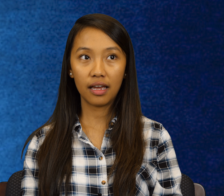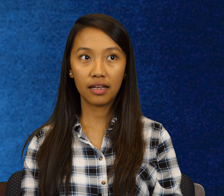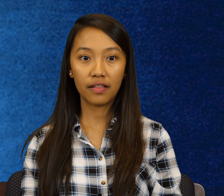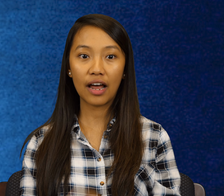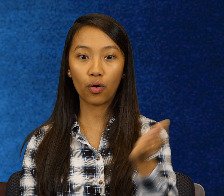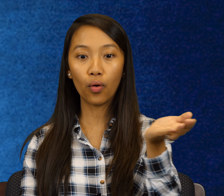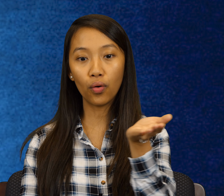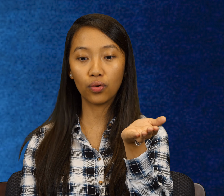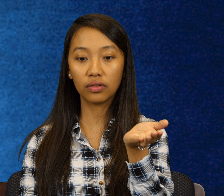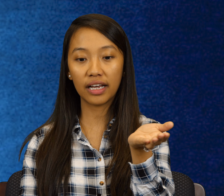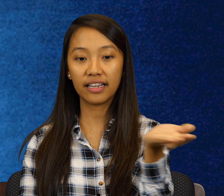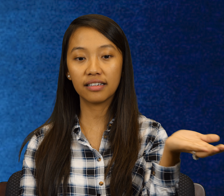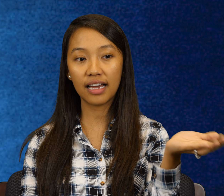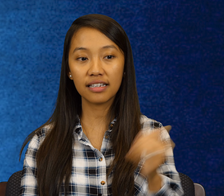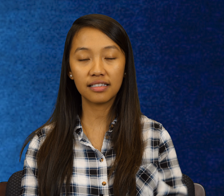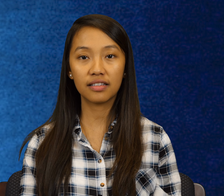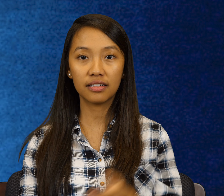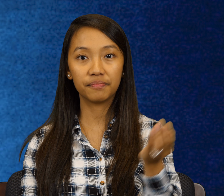And that hole, I guess